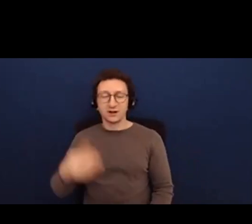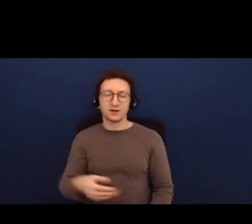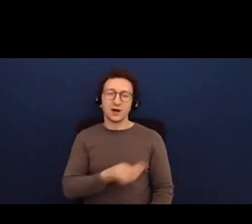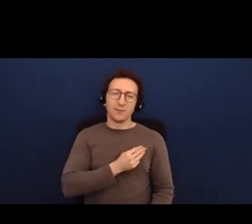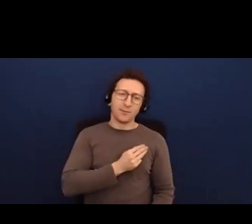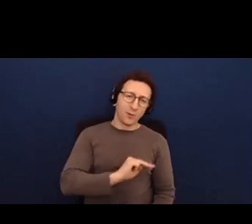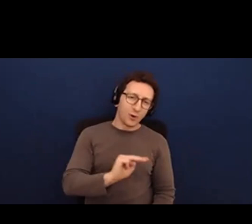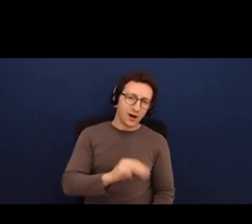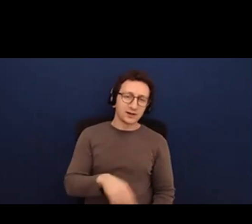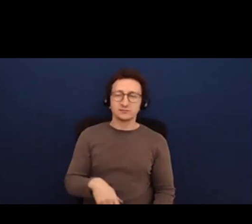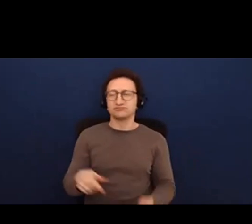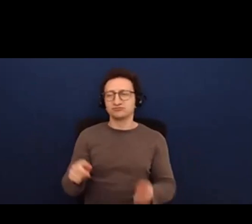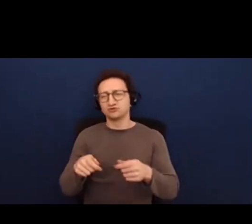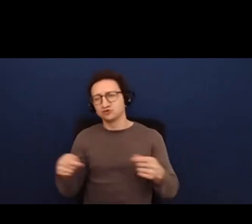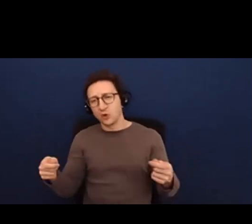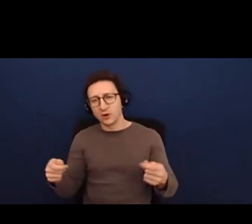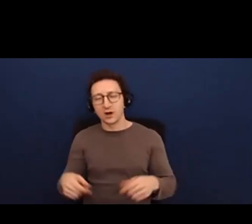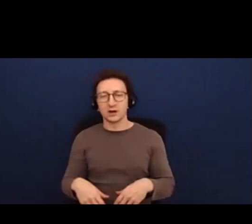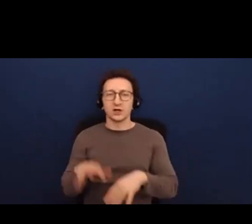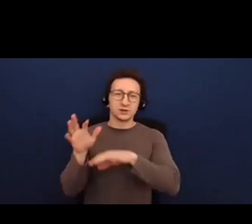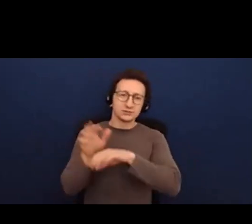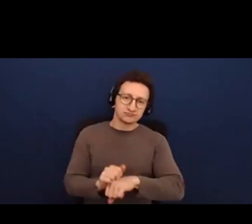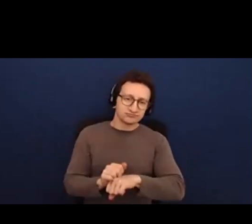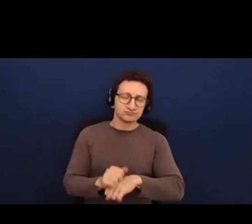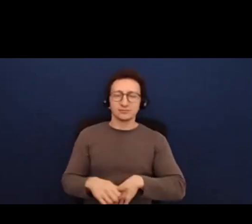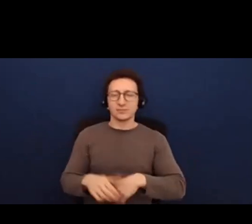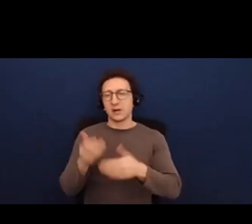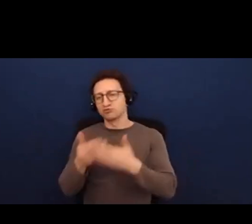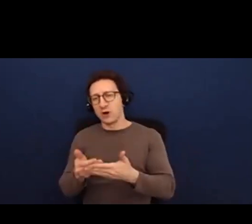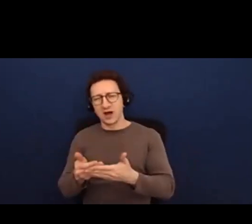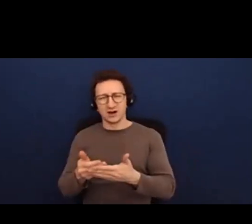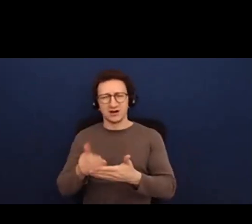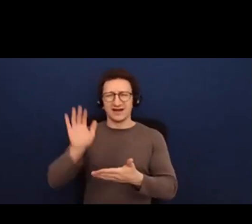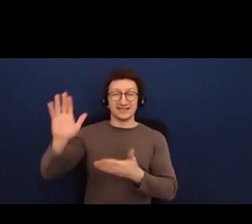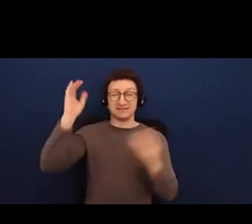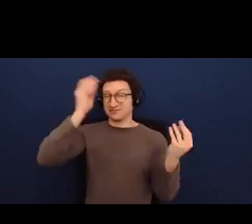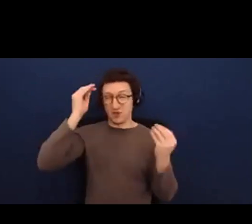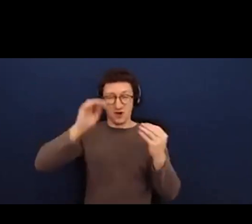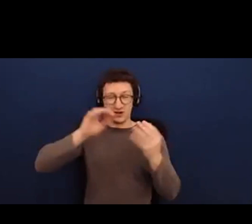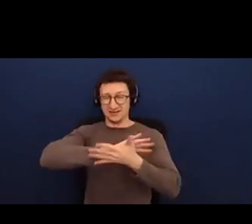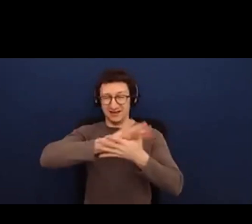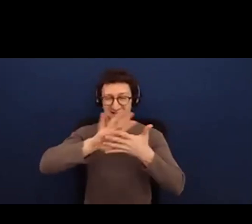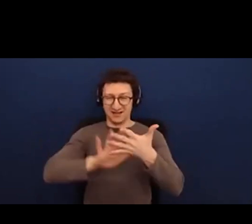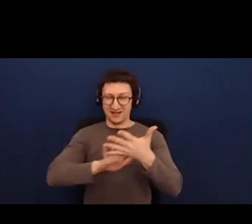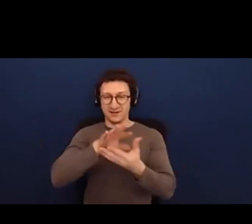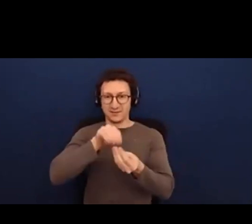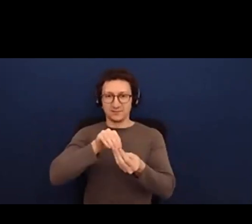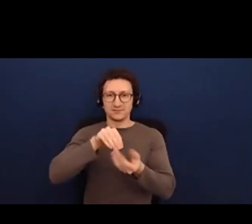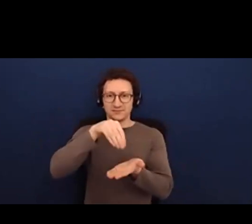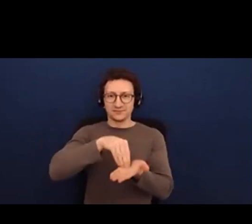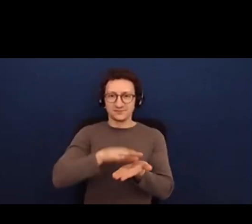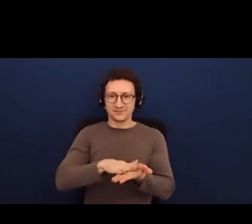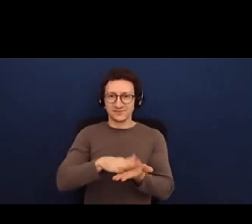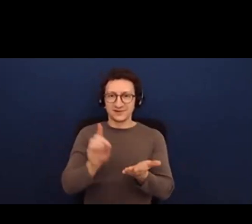ritual, prayer. All these things are in the diary in abundance. Well, what he's looking for is he's looking for what